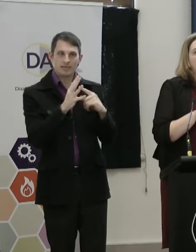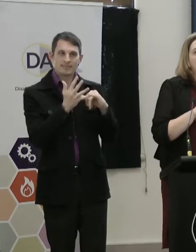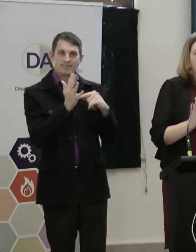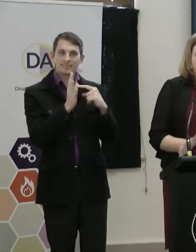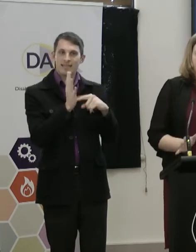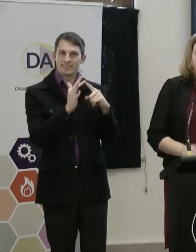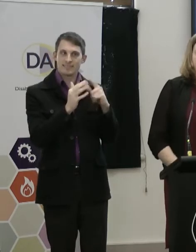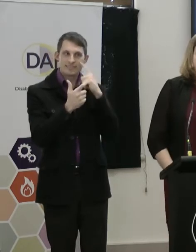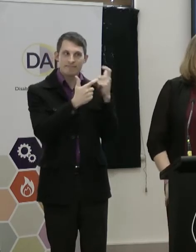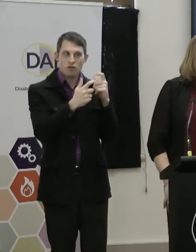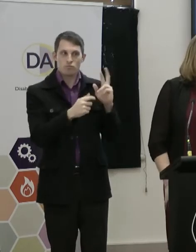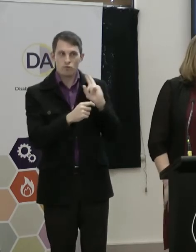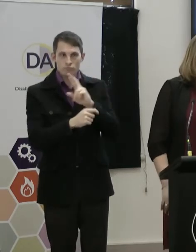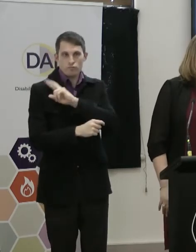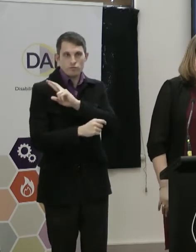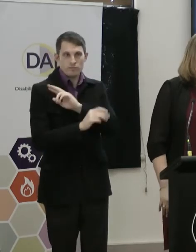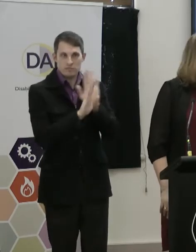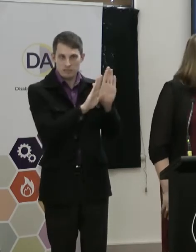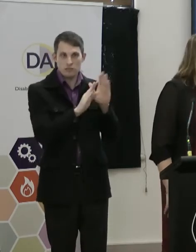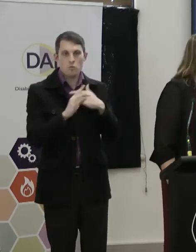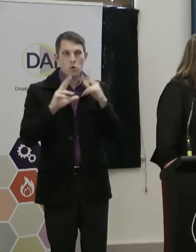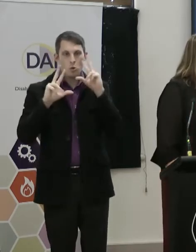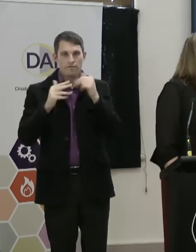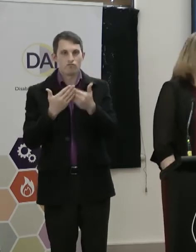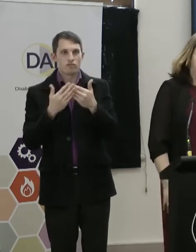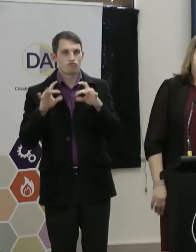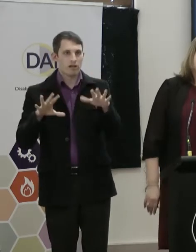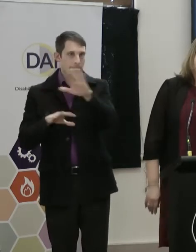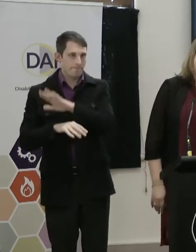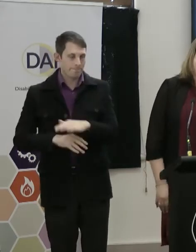the rest of the country is covered by us.